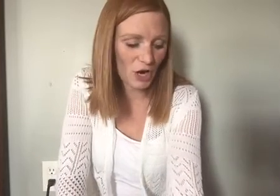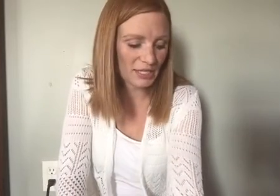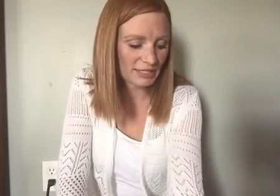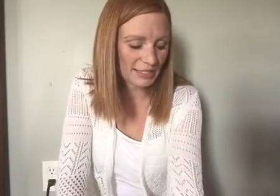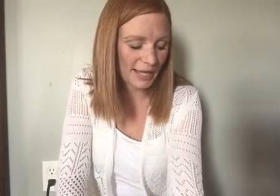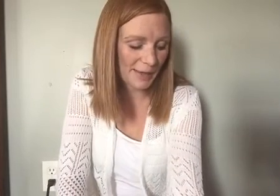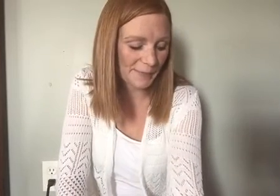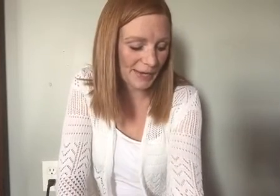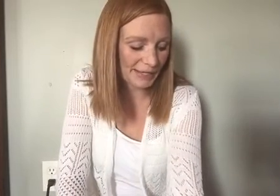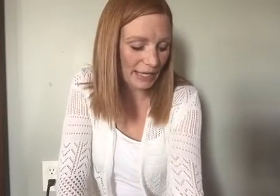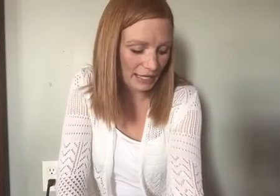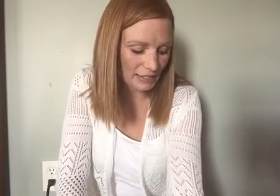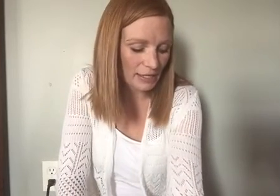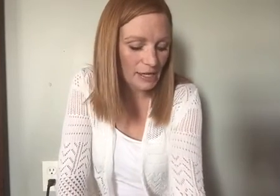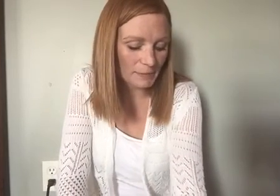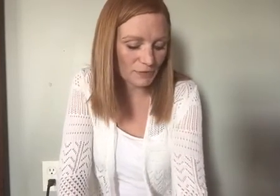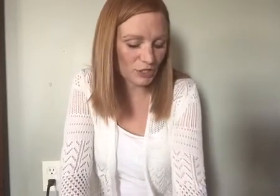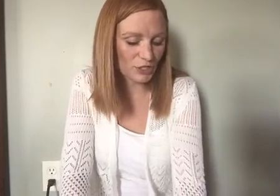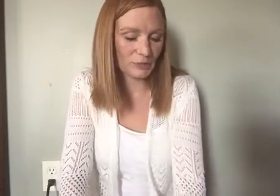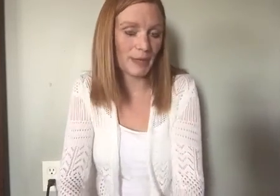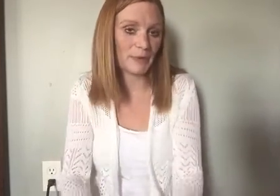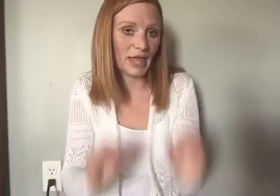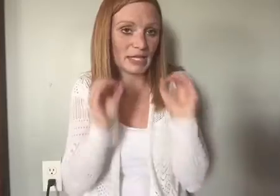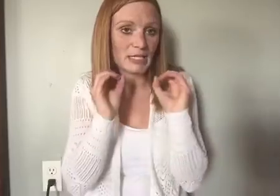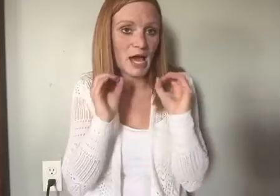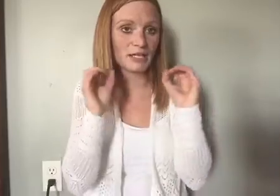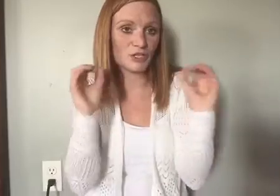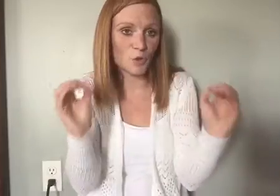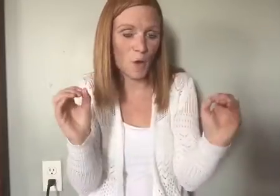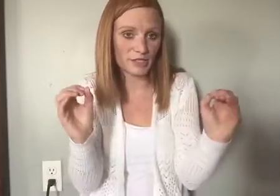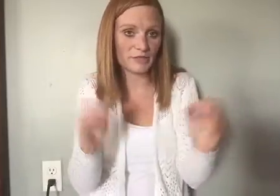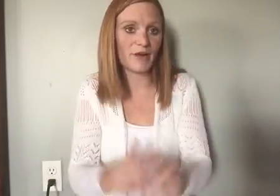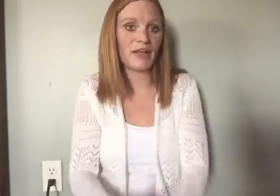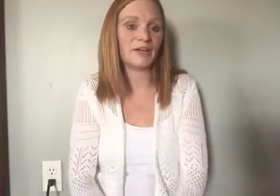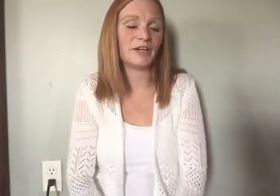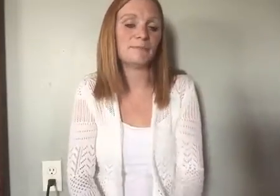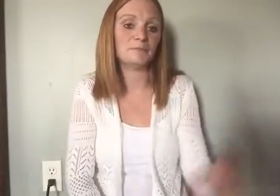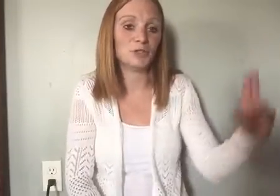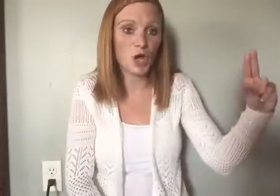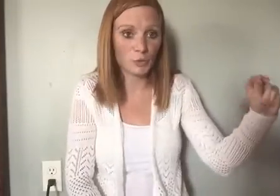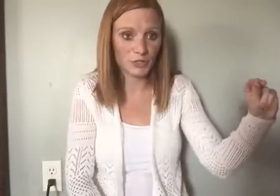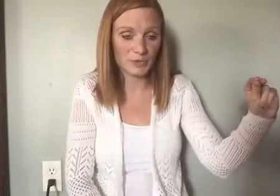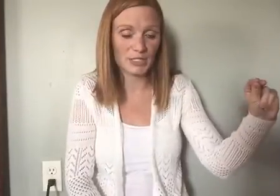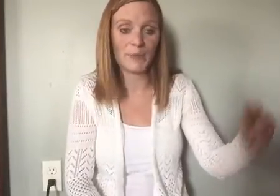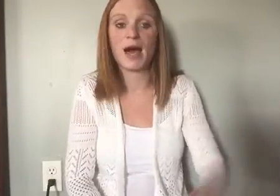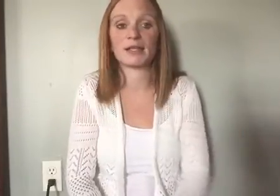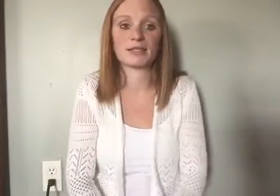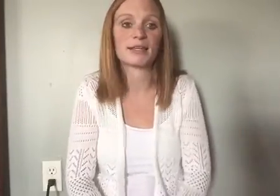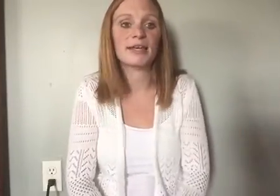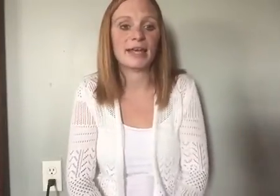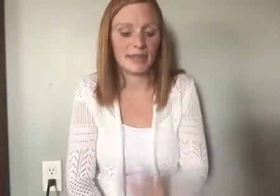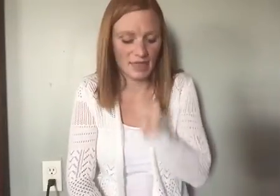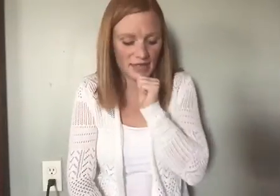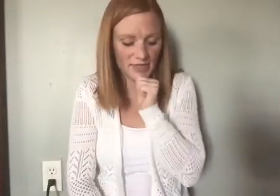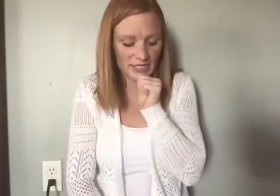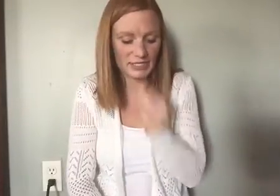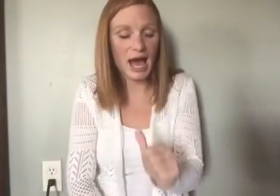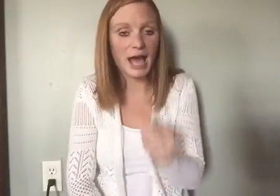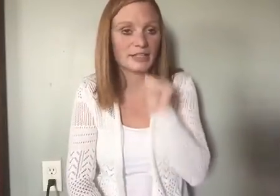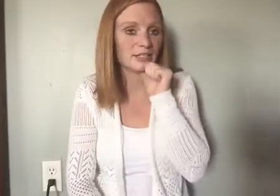retaught again. But if you can just remember that none is a quantifier, no is a response, and then this not,